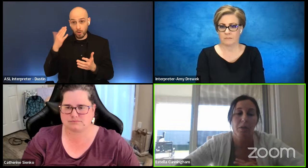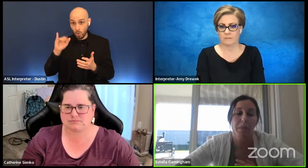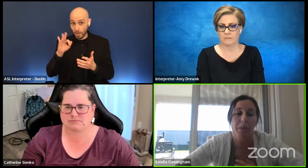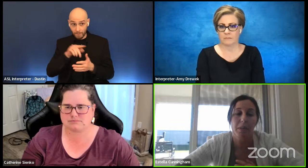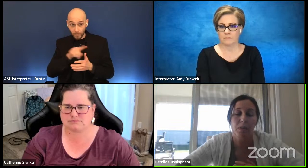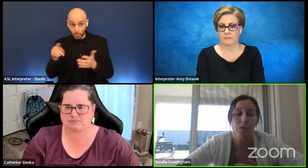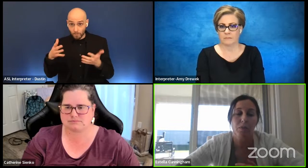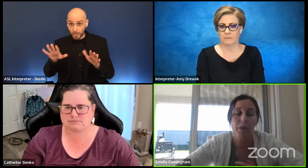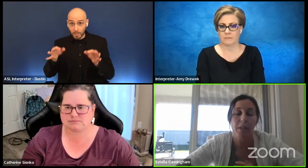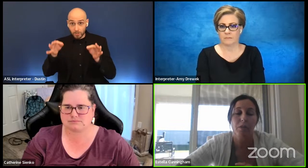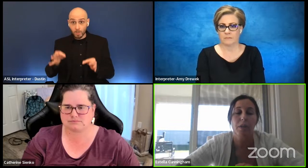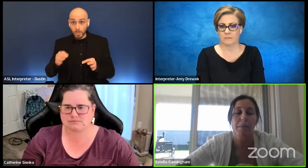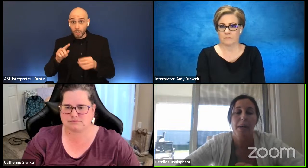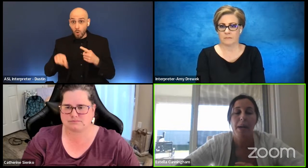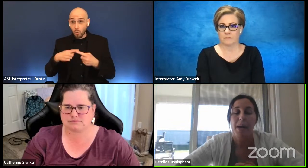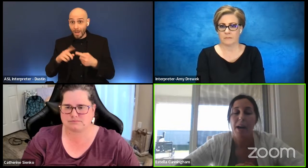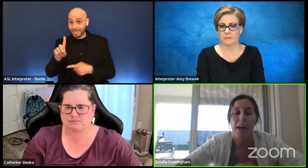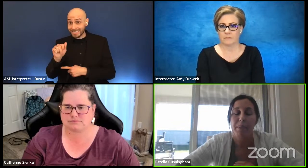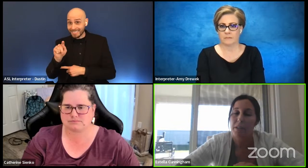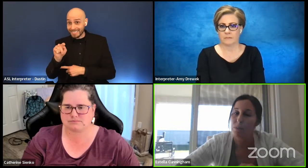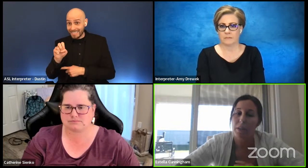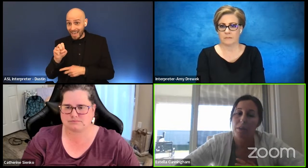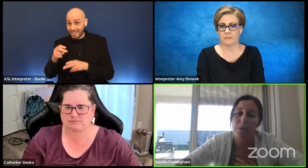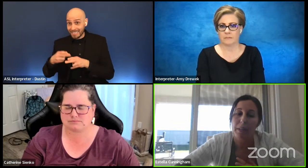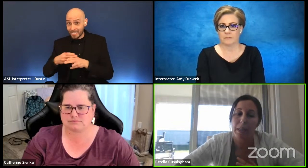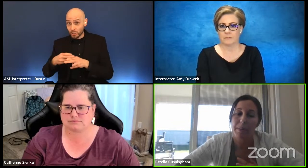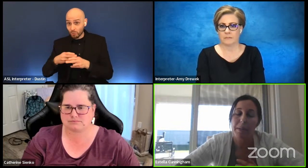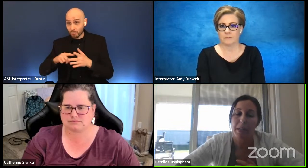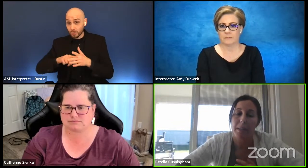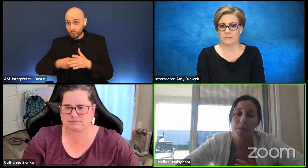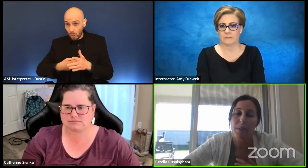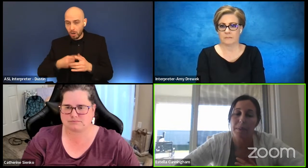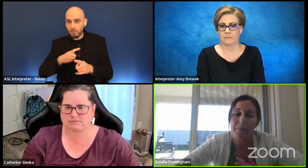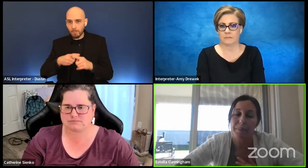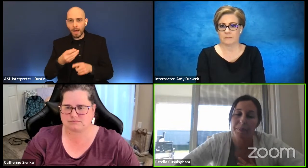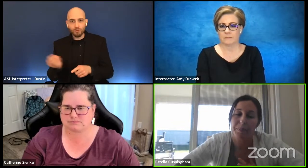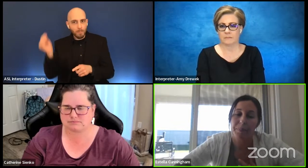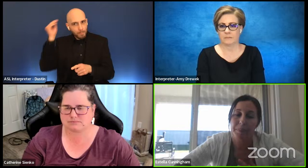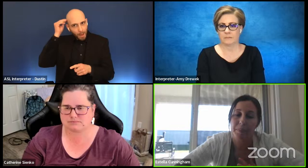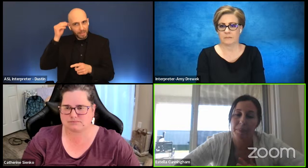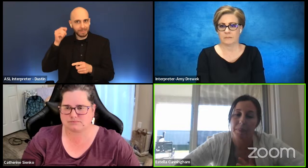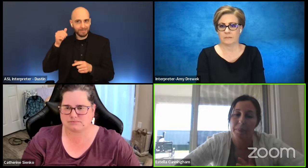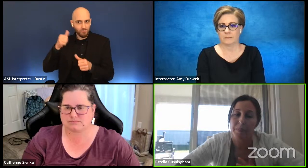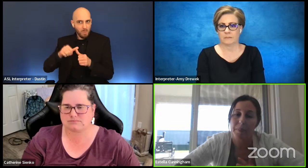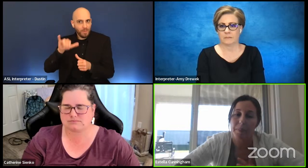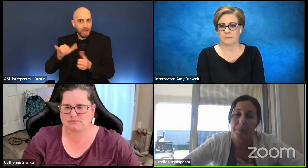that'll be determined in the future for the interim. But I just wanted you all to keep that in mind as well.